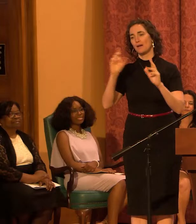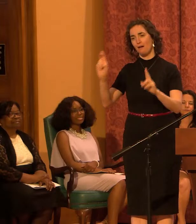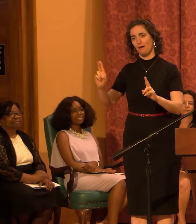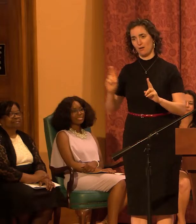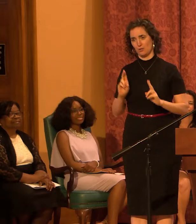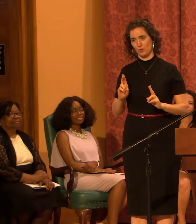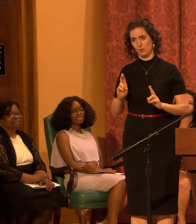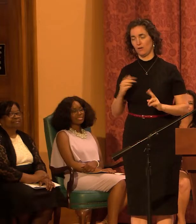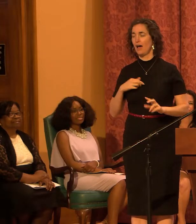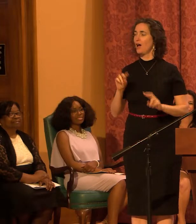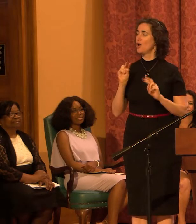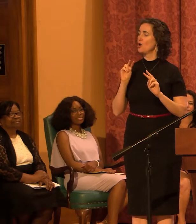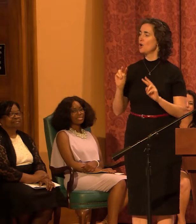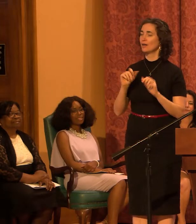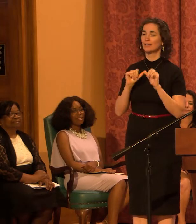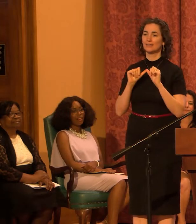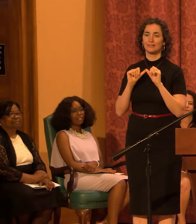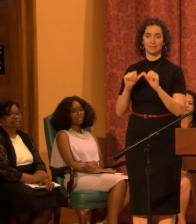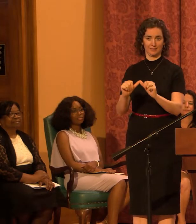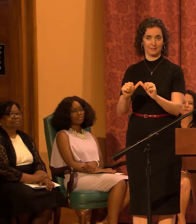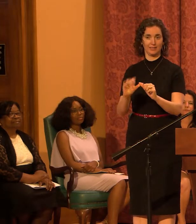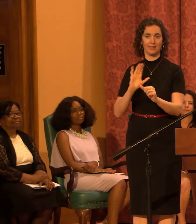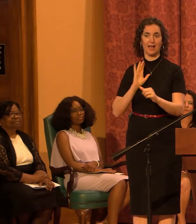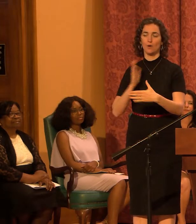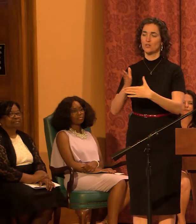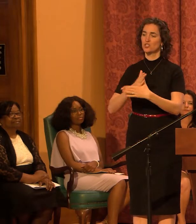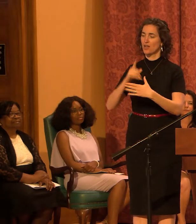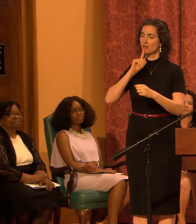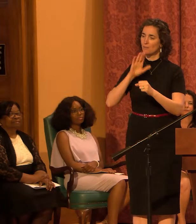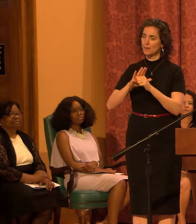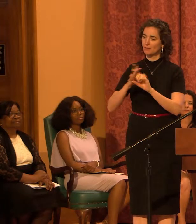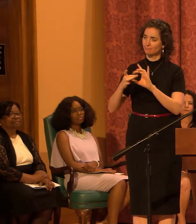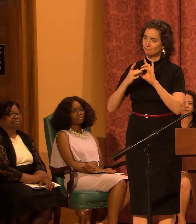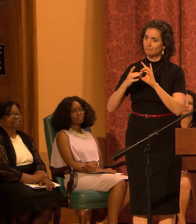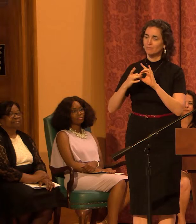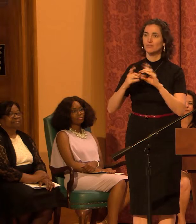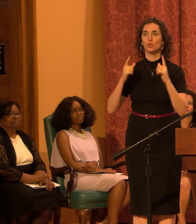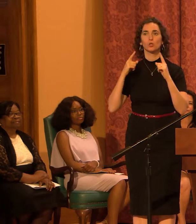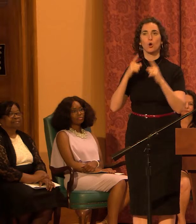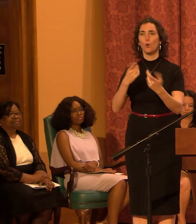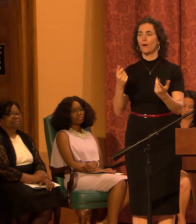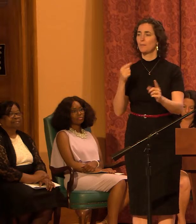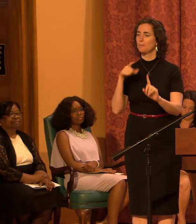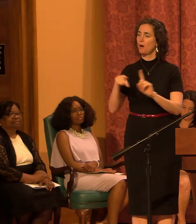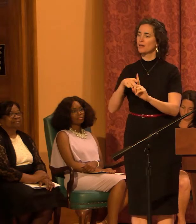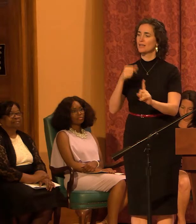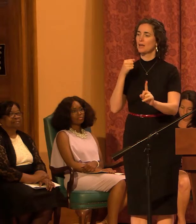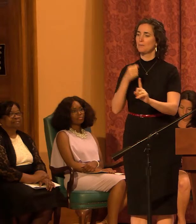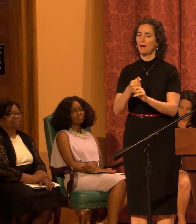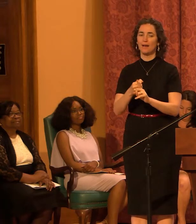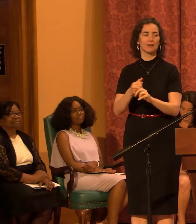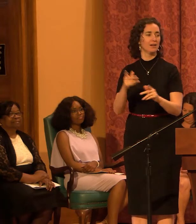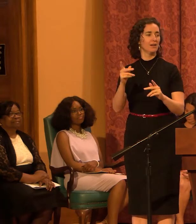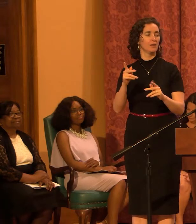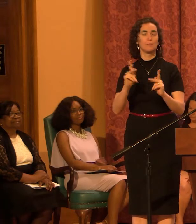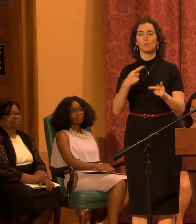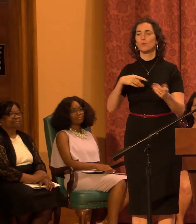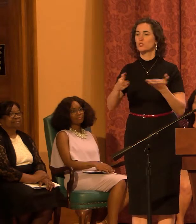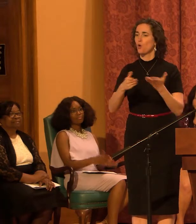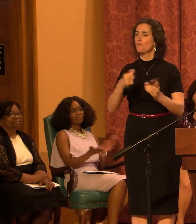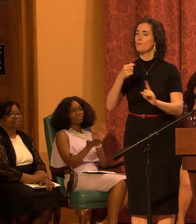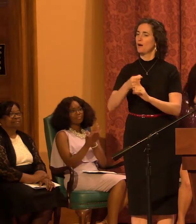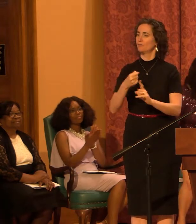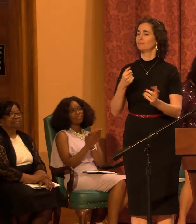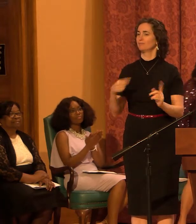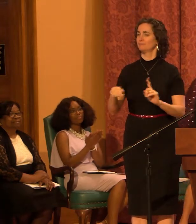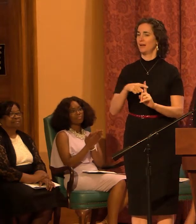honor. I look forward to continuing our shared commitment to making a positive impact in the lives of those we serve.